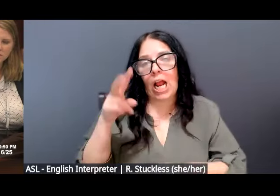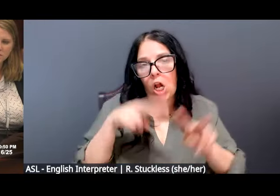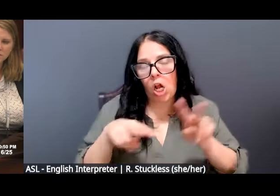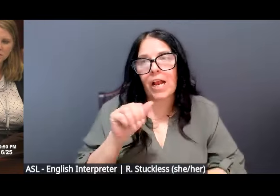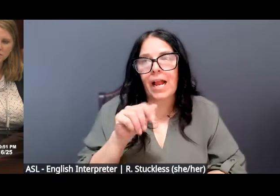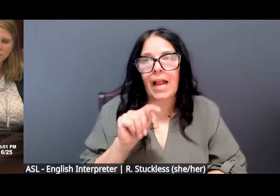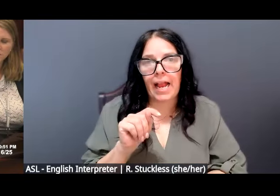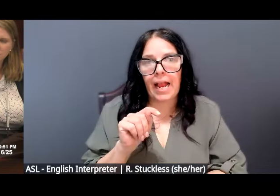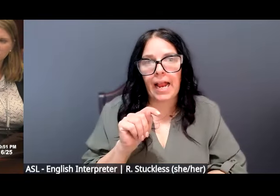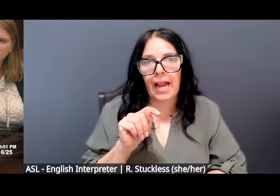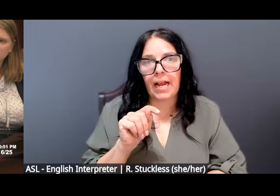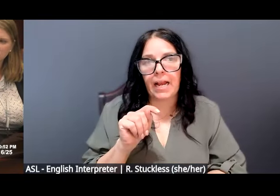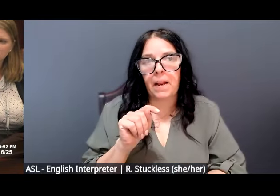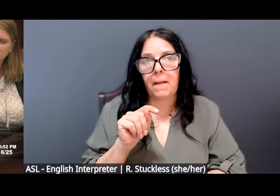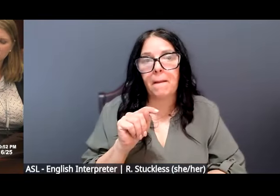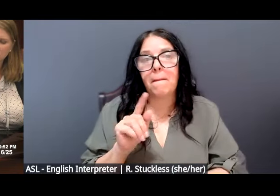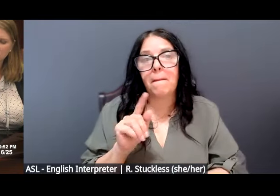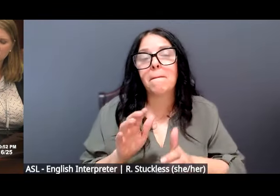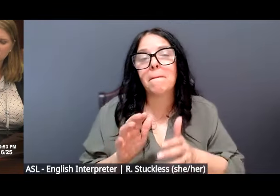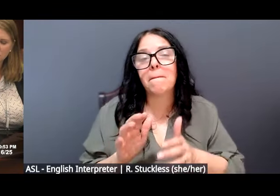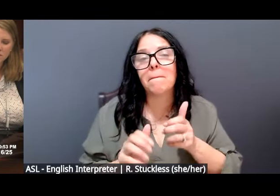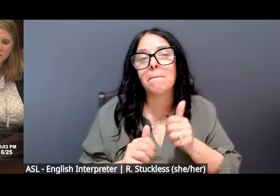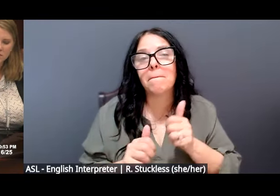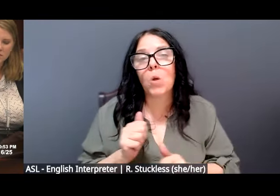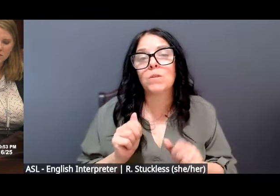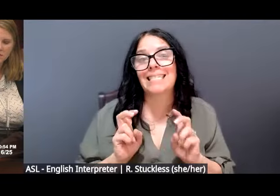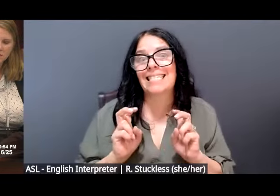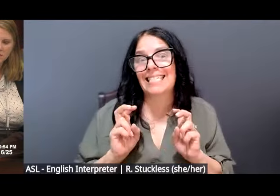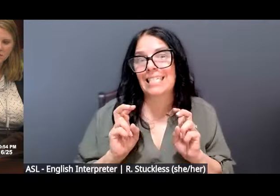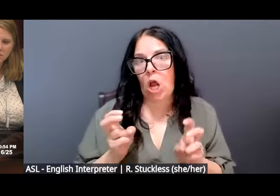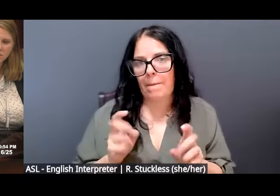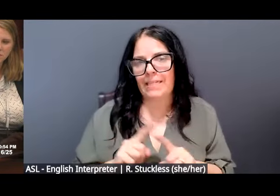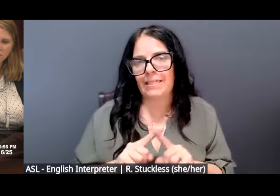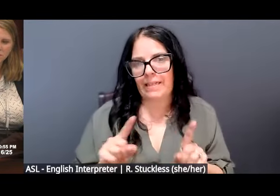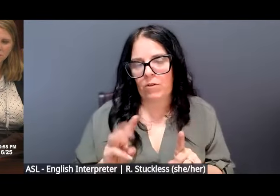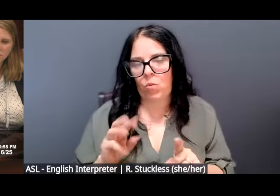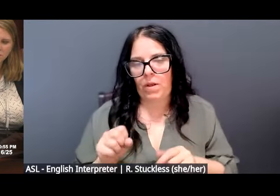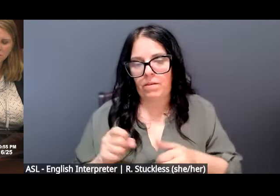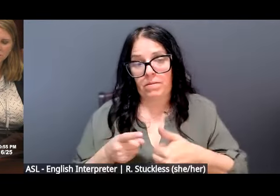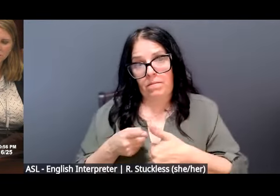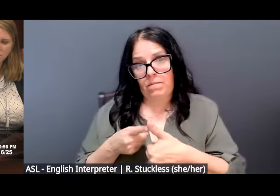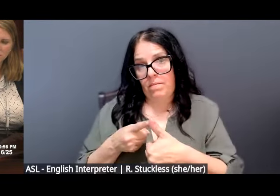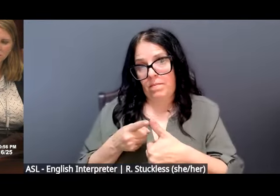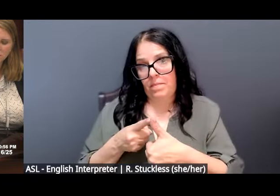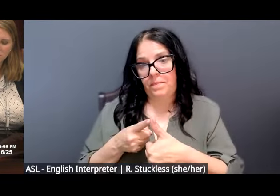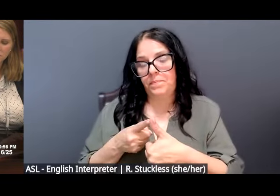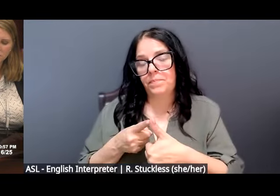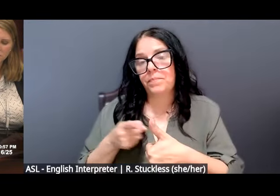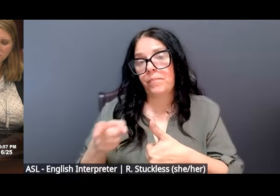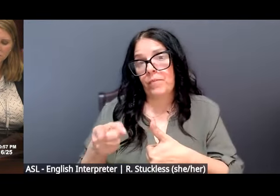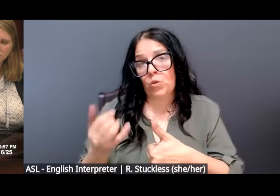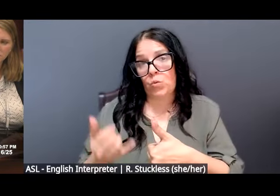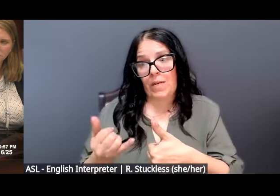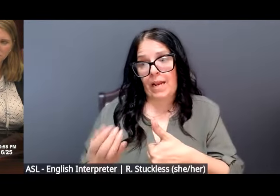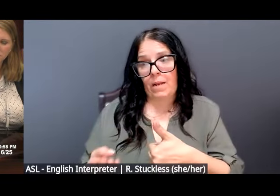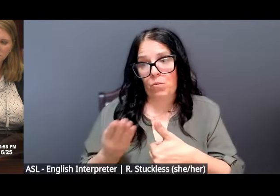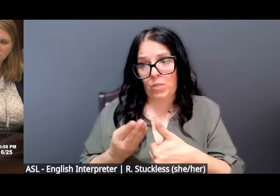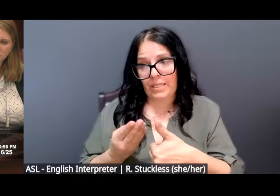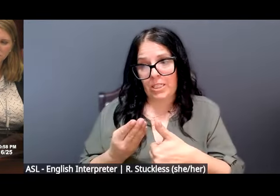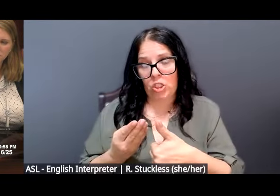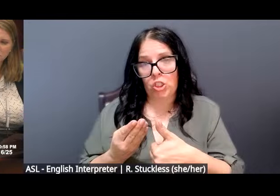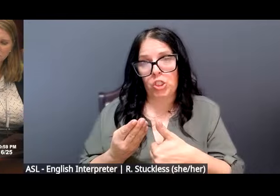topic differences that I noticed when I was looking at it were first that the petition today, in addition to all of the other things that we